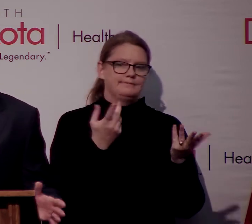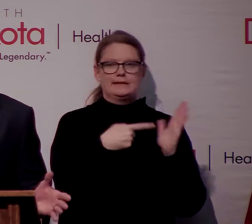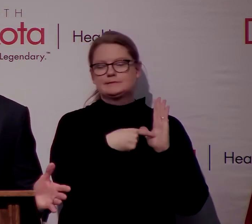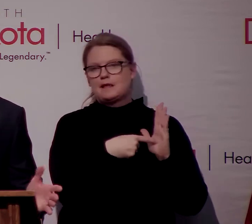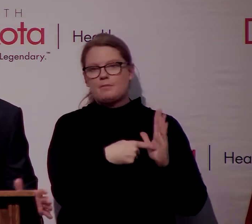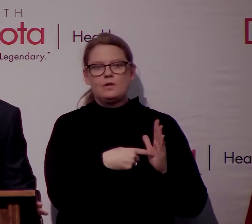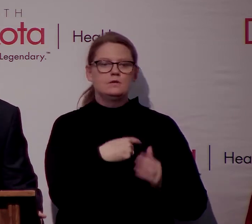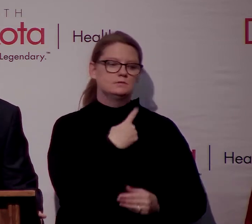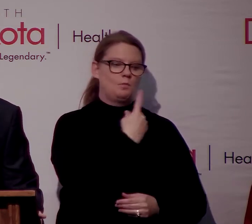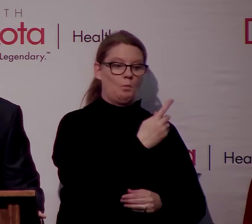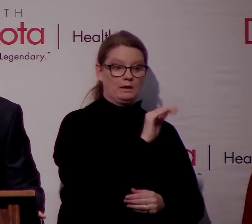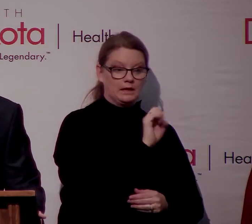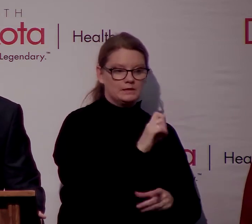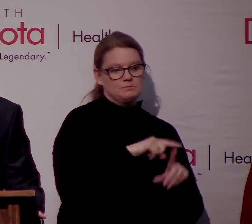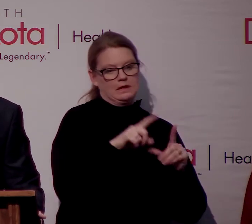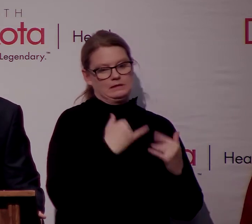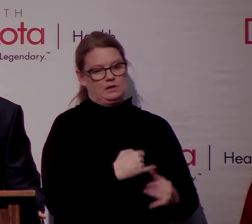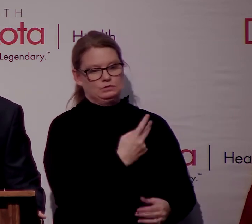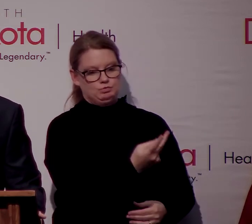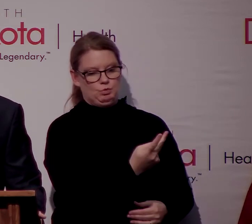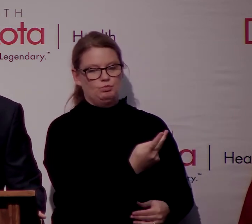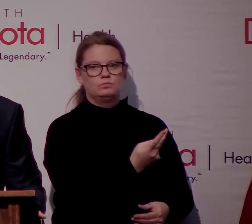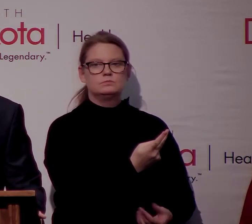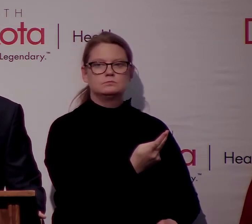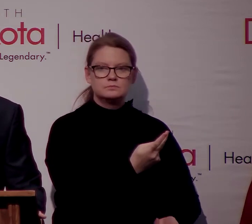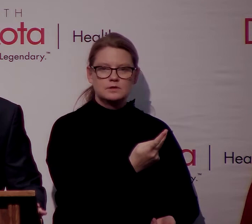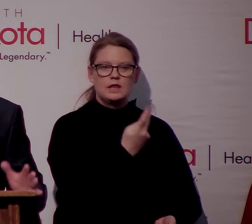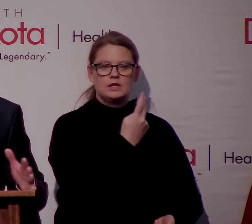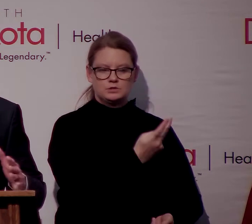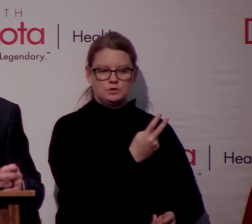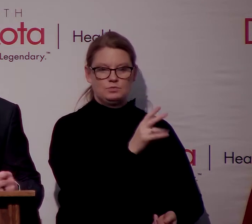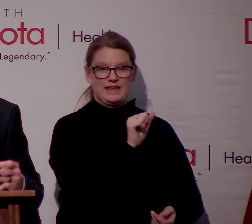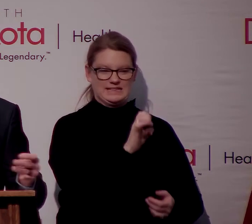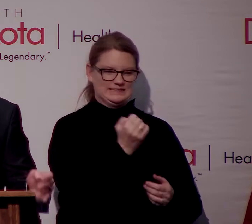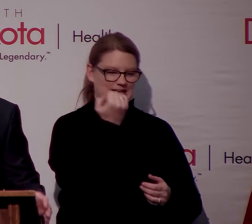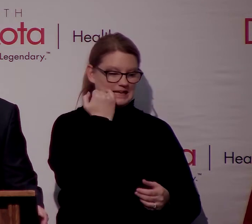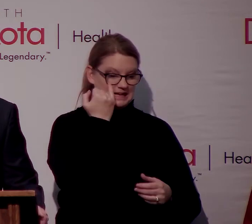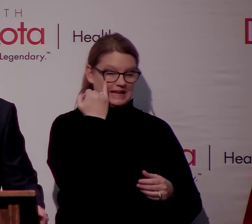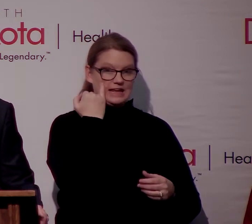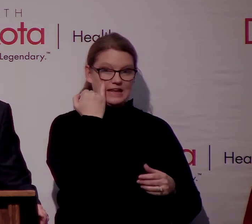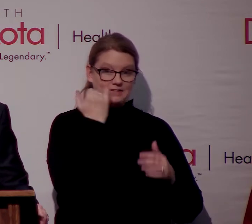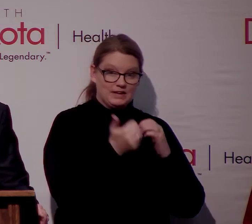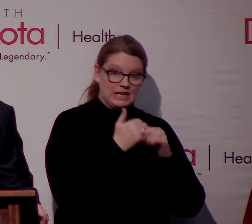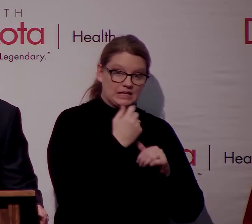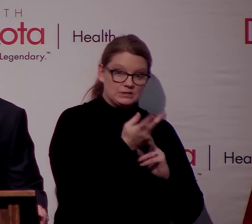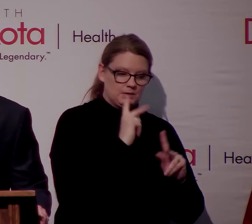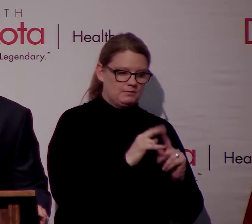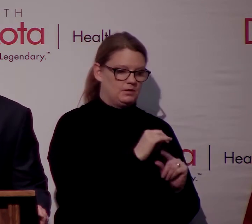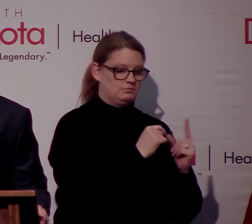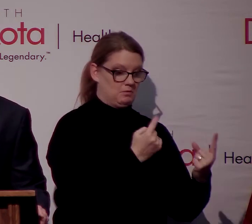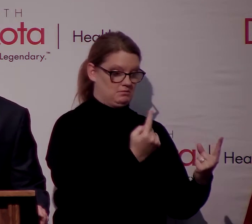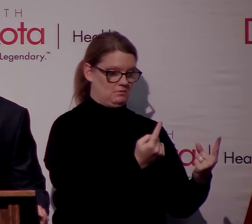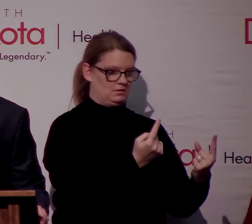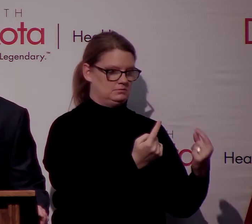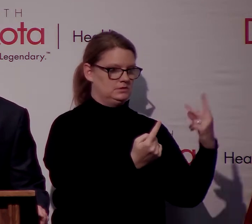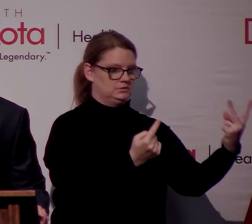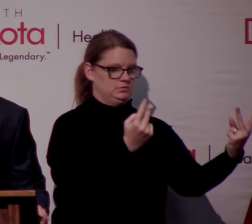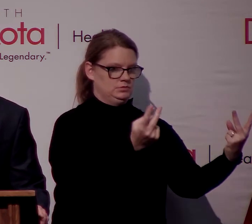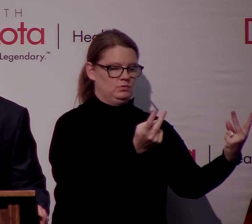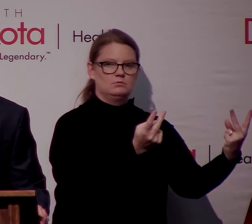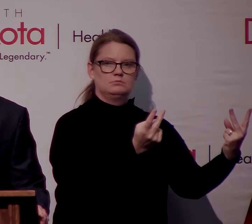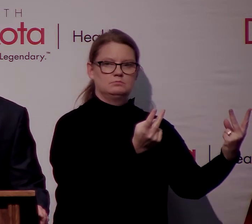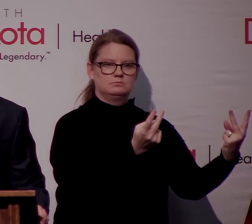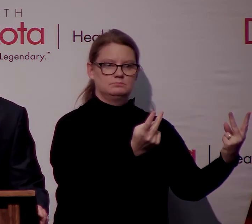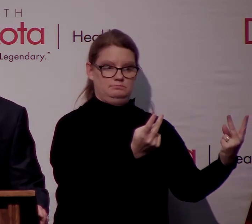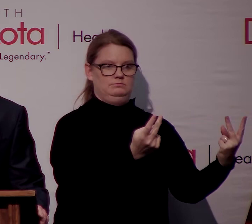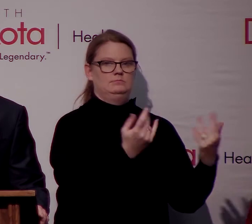of 1 case, there's 2 cases. Well, 2 cases, if each of those 2 people infect 2 other people, then suddenly,